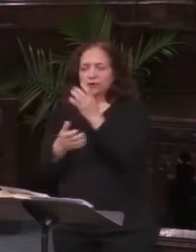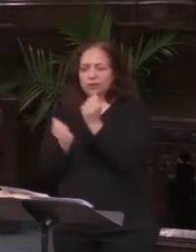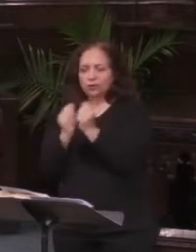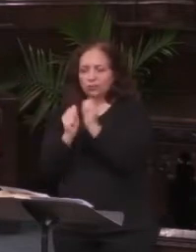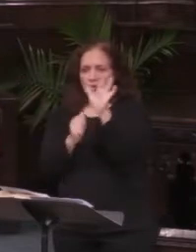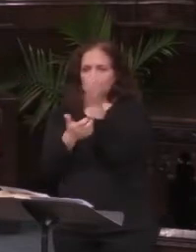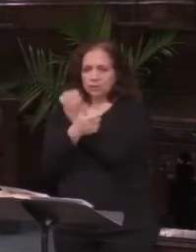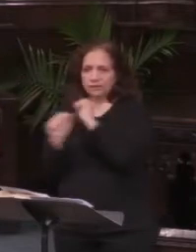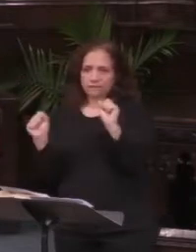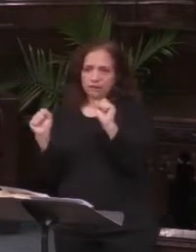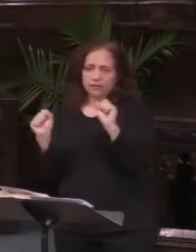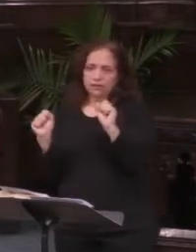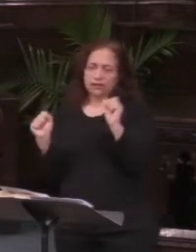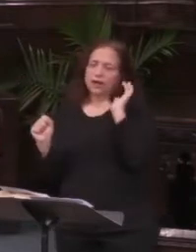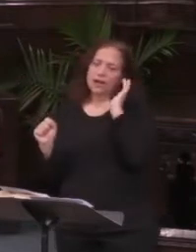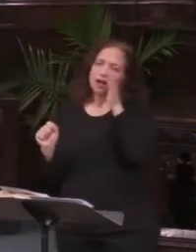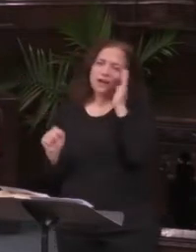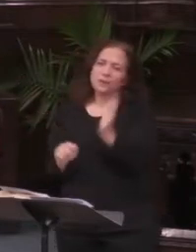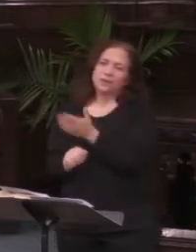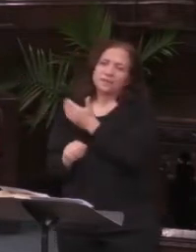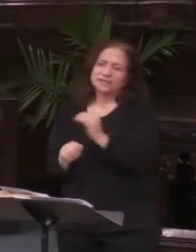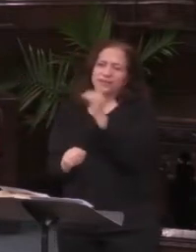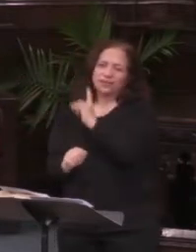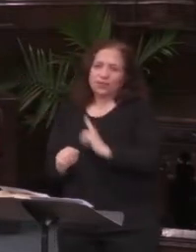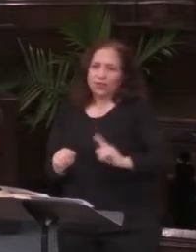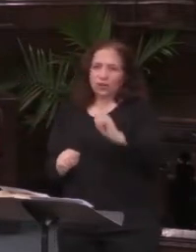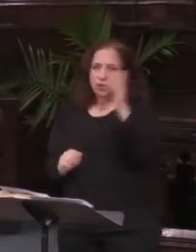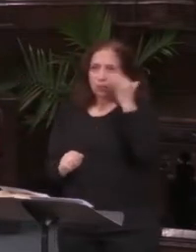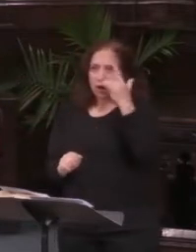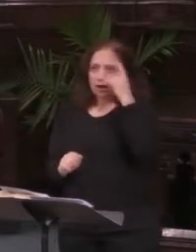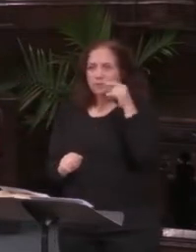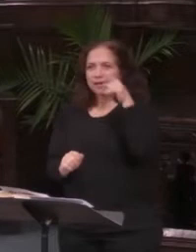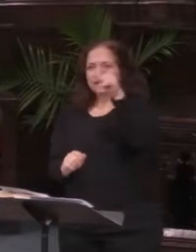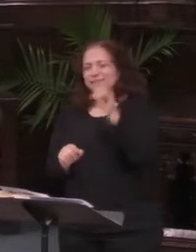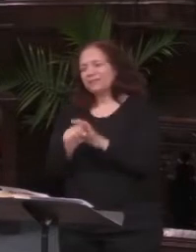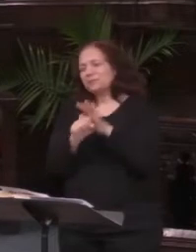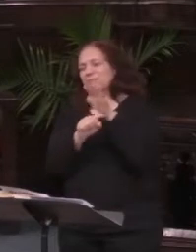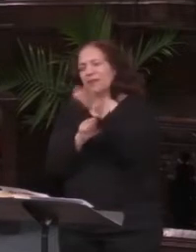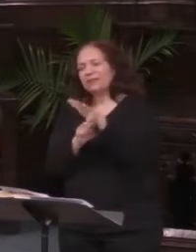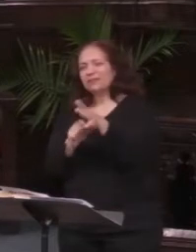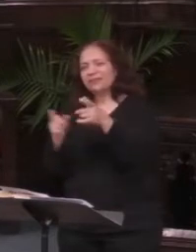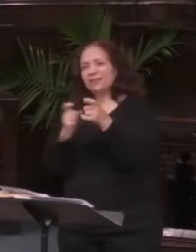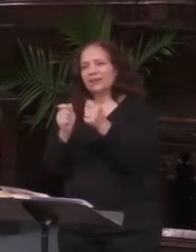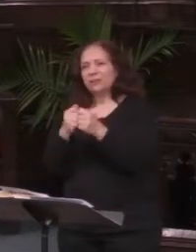salvation. I will sing to the Lord because he has dealt bountifully with me.